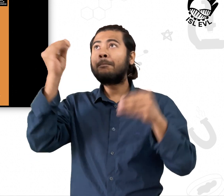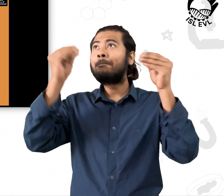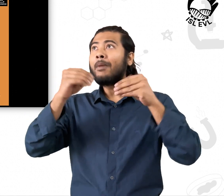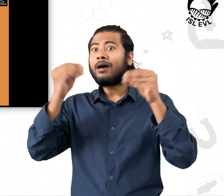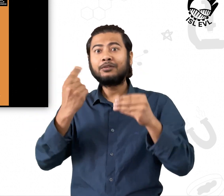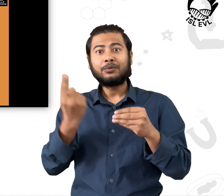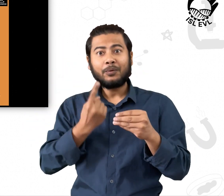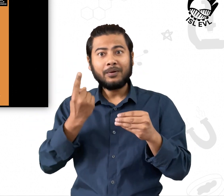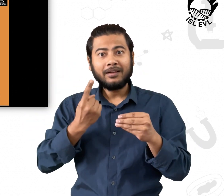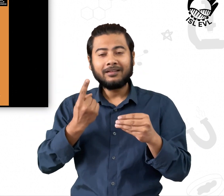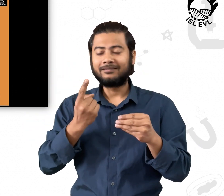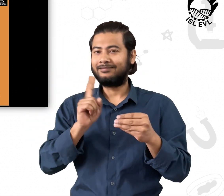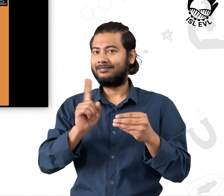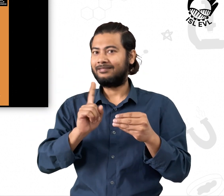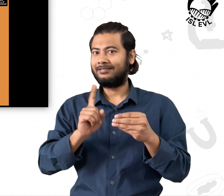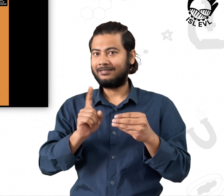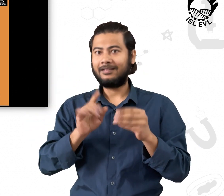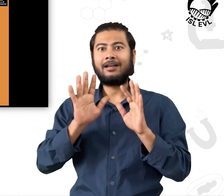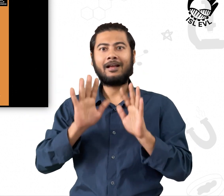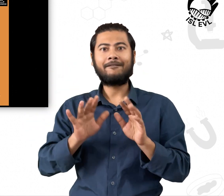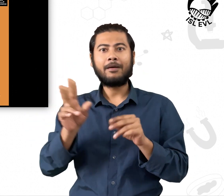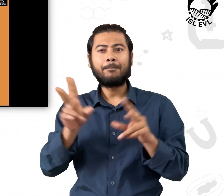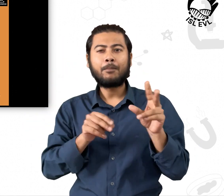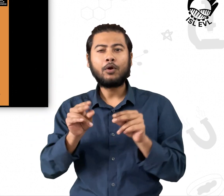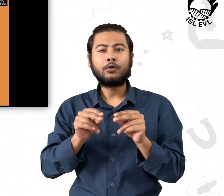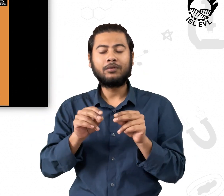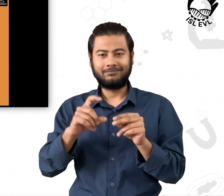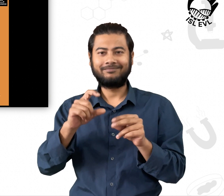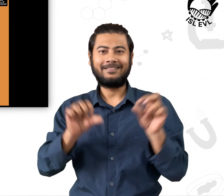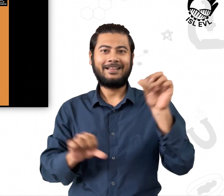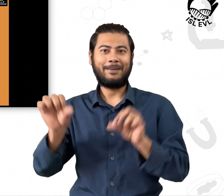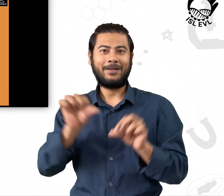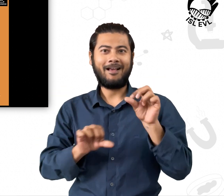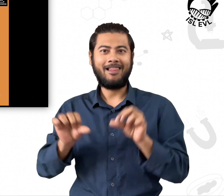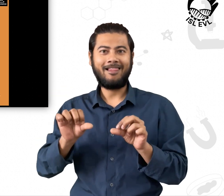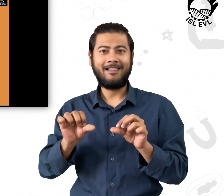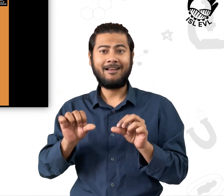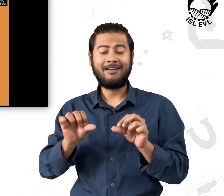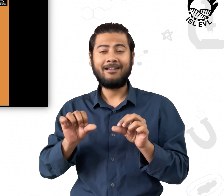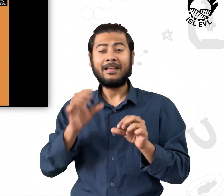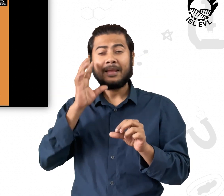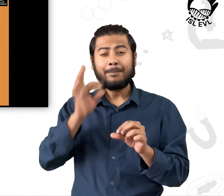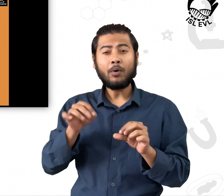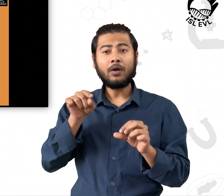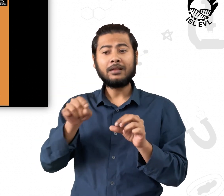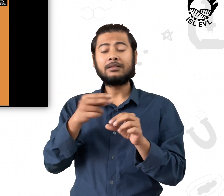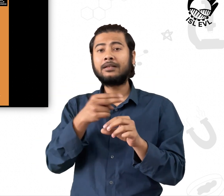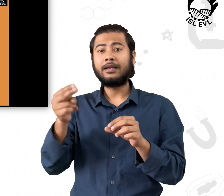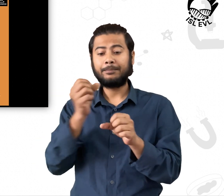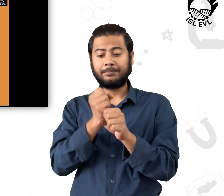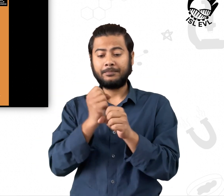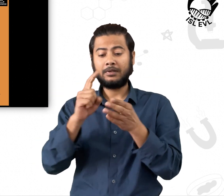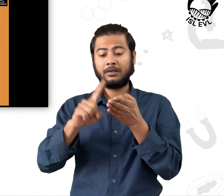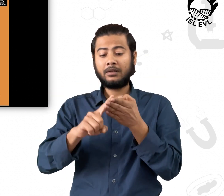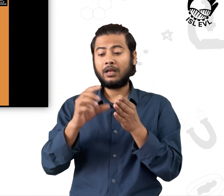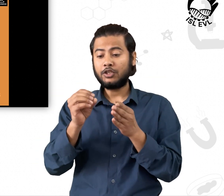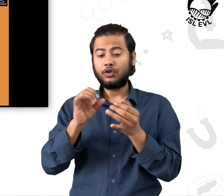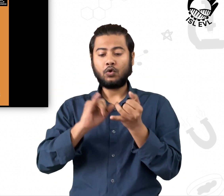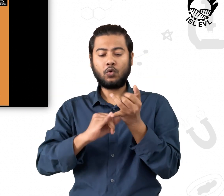various chemical molecules. The main one is called geosmin, which is produced by spores of a bacteria